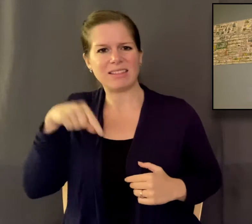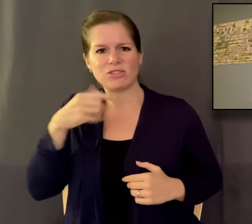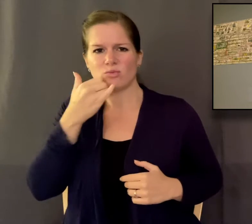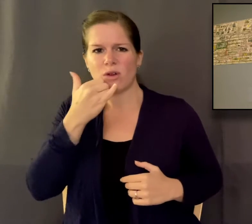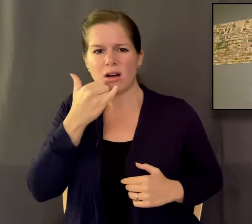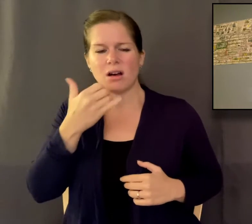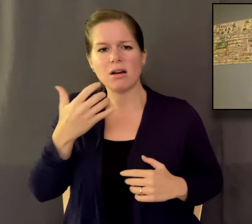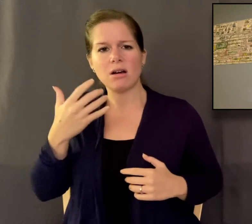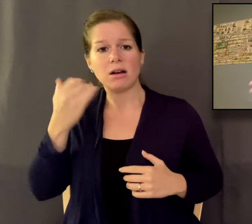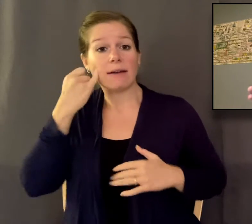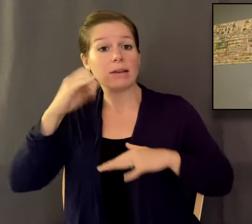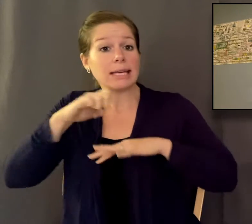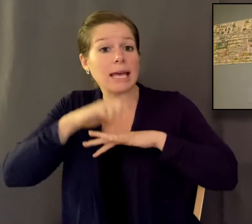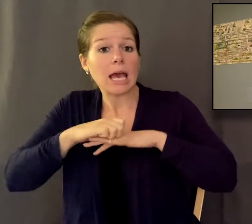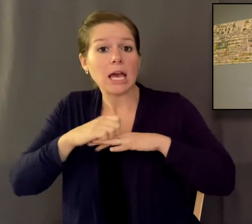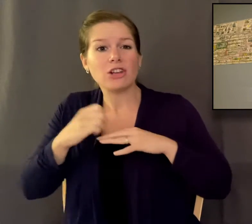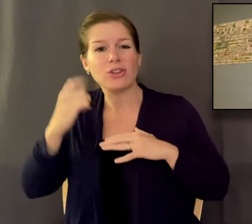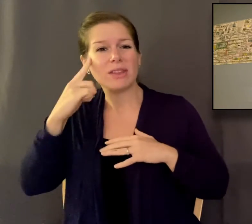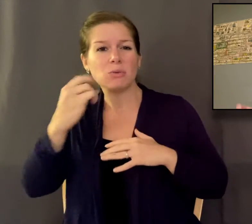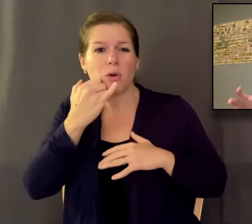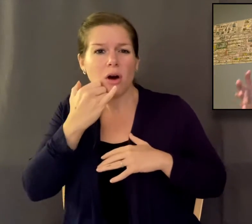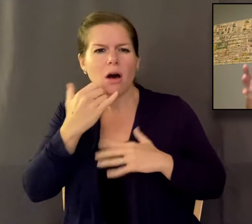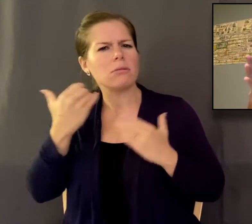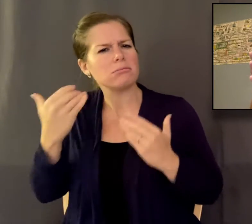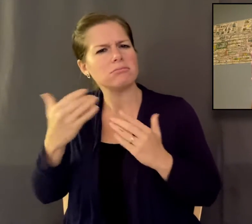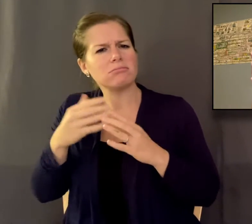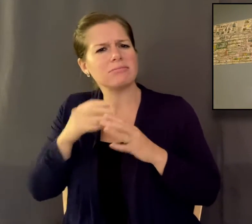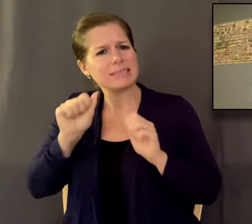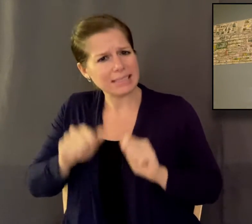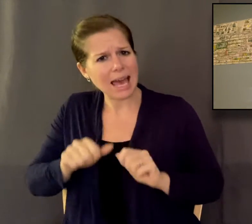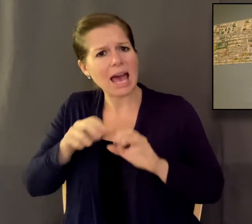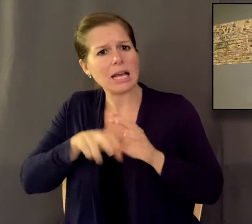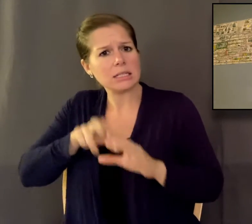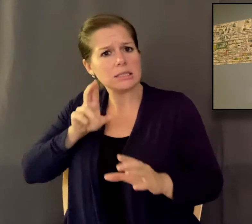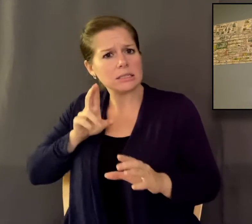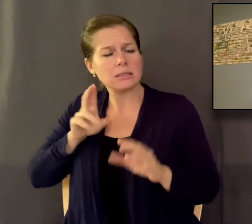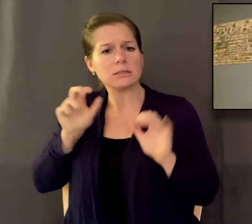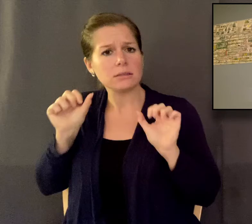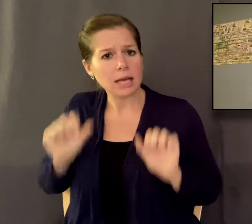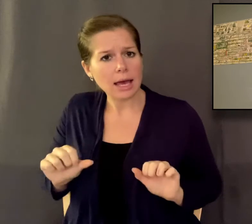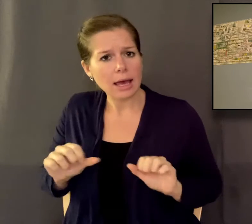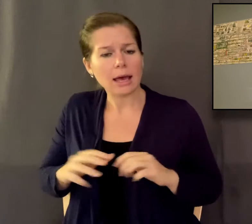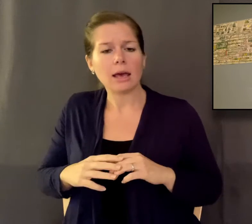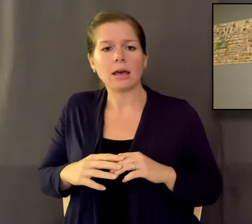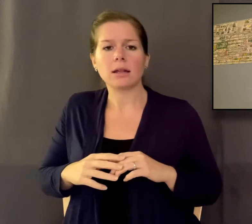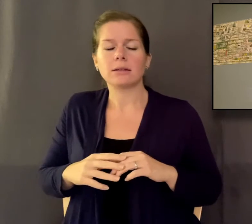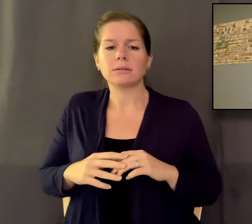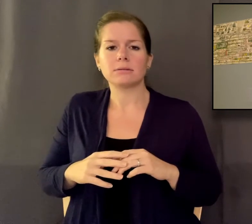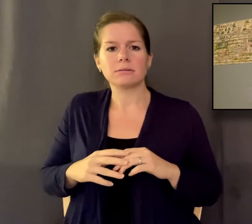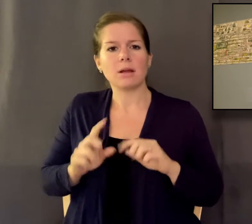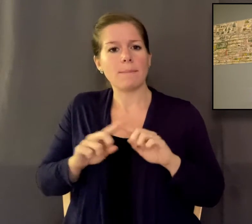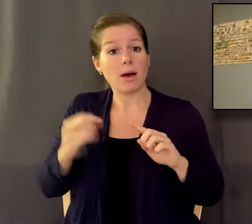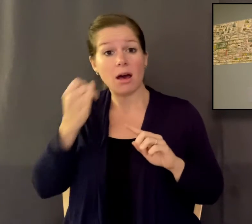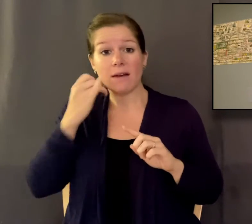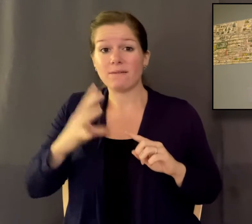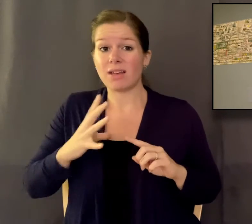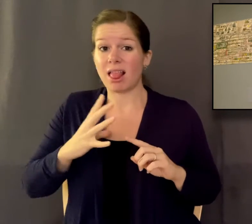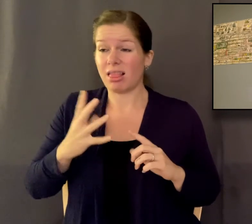out, that's okay. If you decide to move forward and get married, again, assuming it's equally yoked, God-honoring marriage, then go right